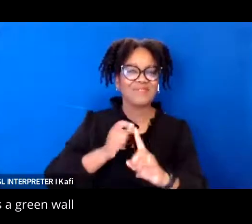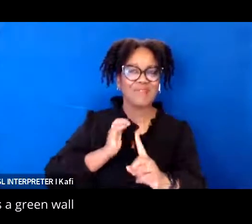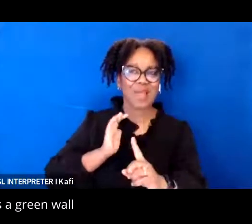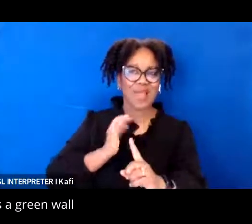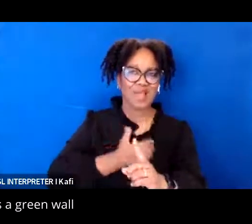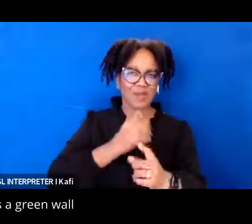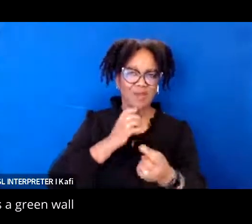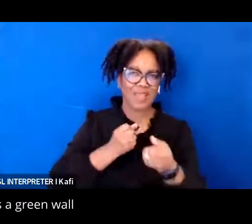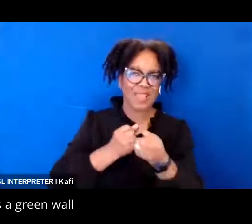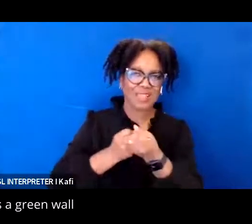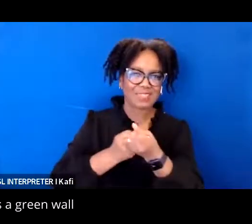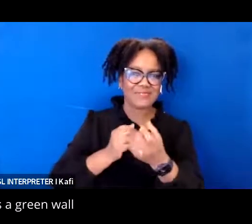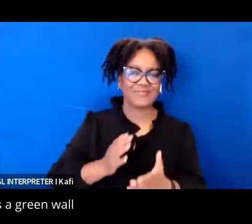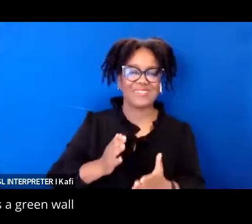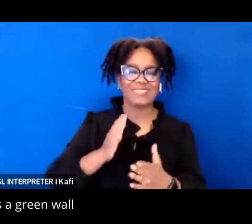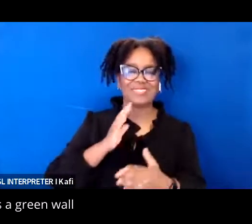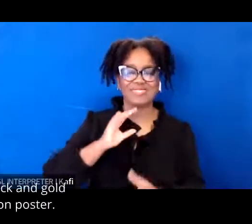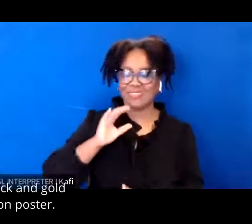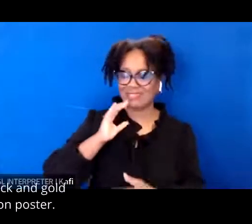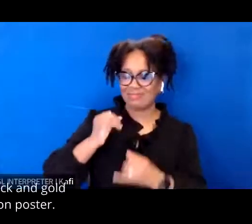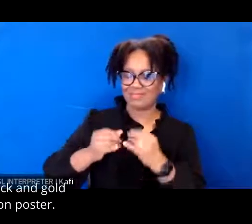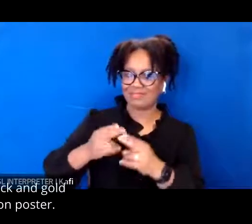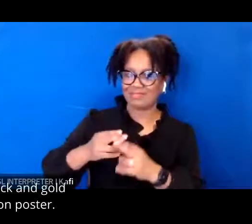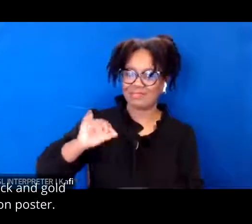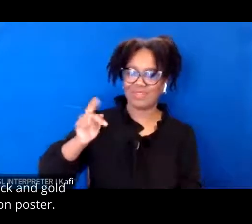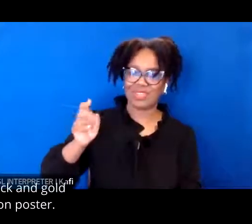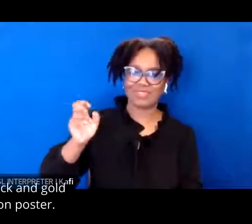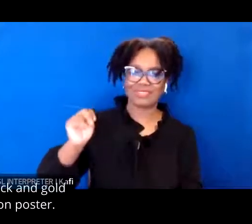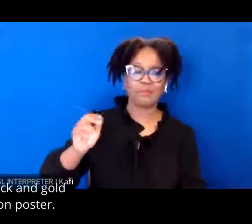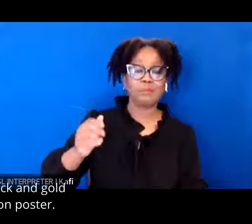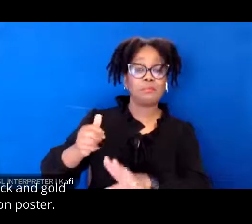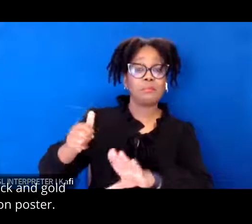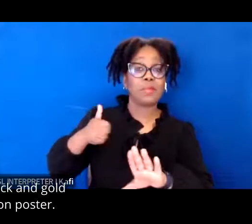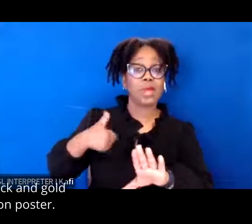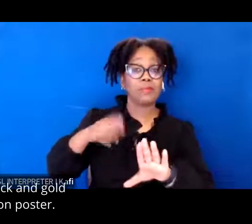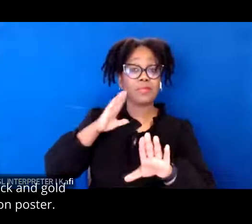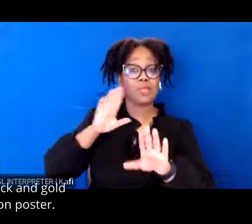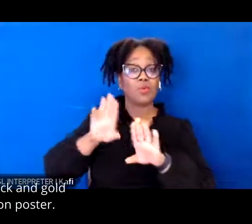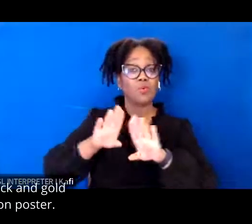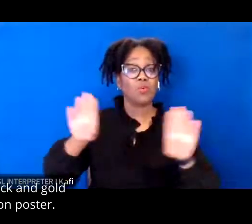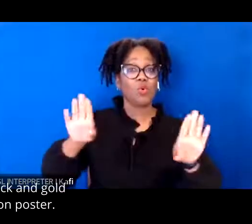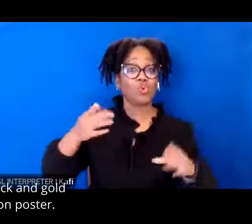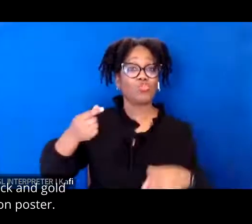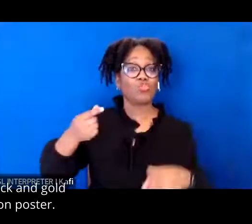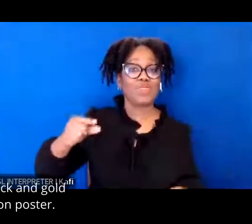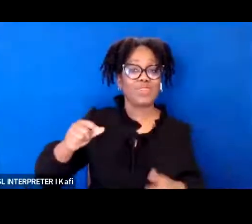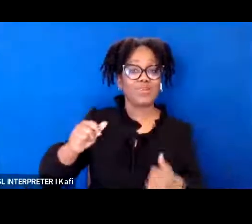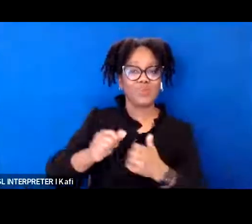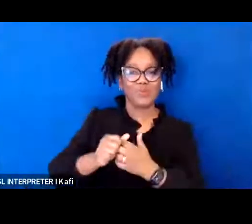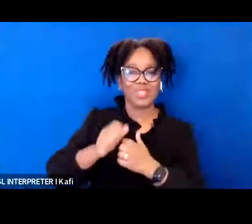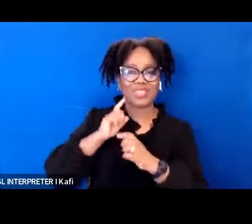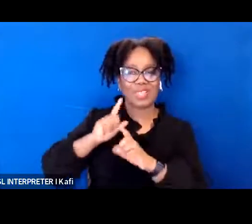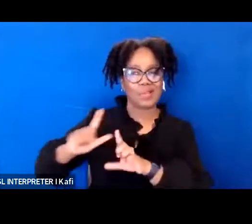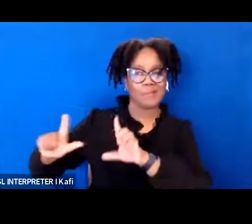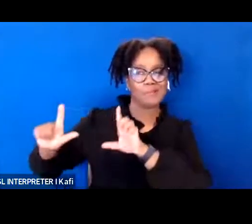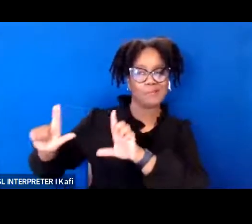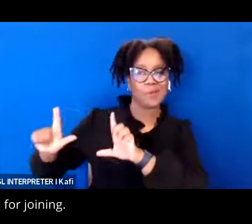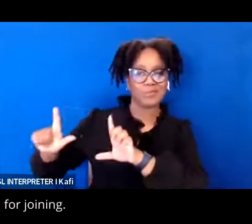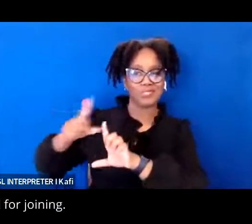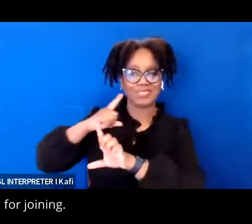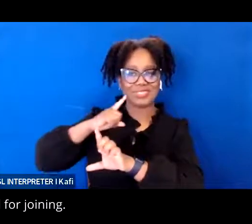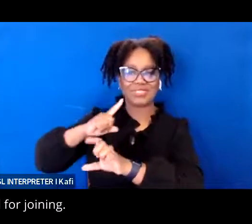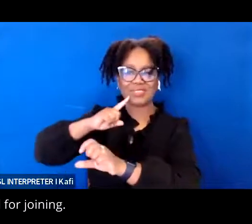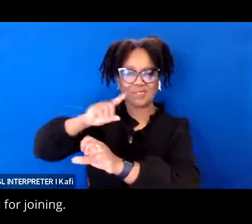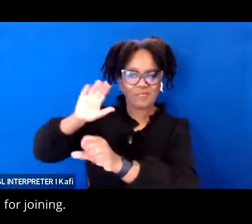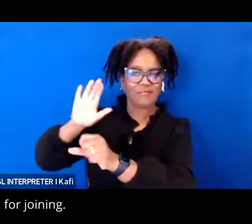me is a green wall along with a black and gold confirmed jackson poster just